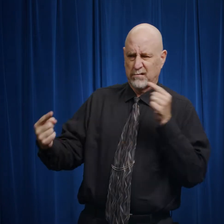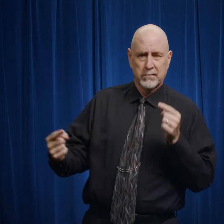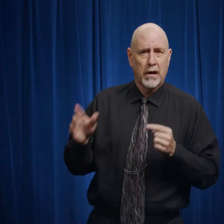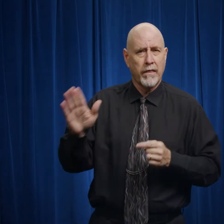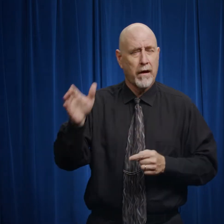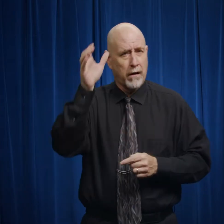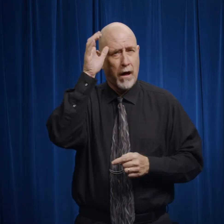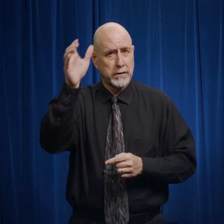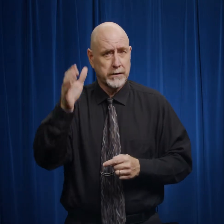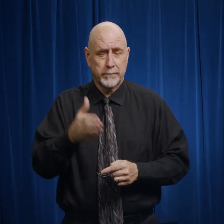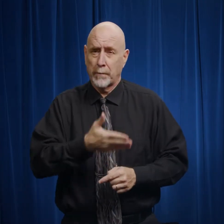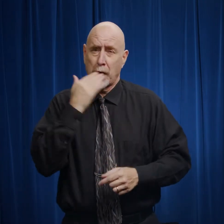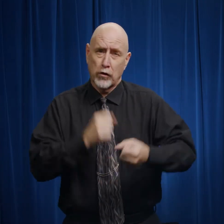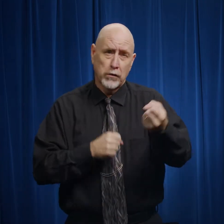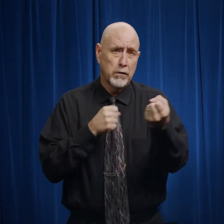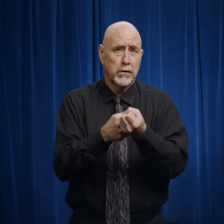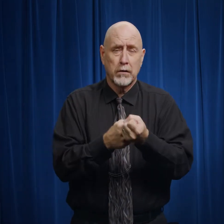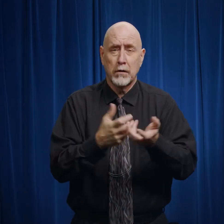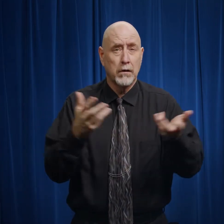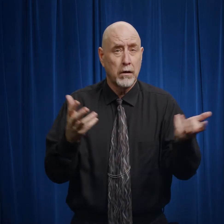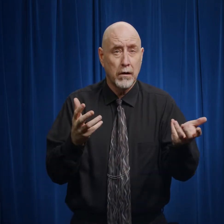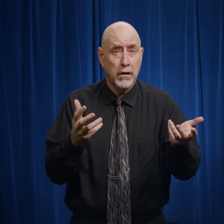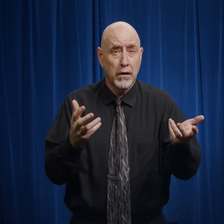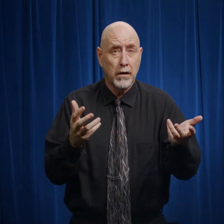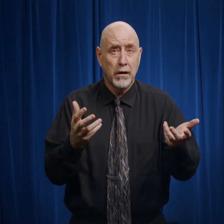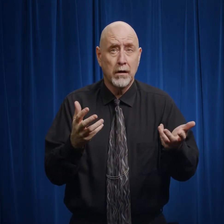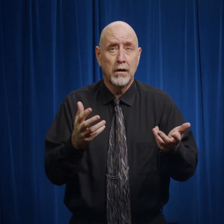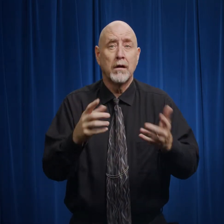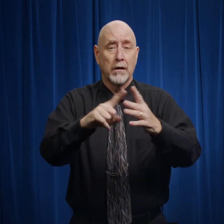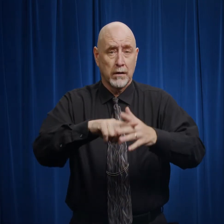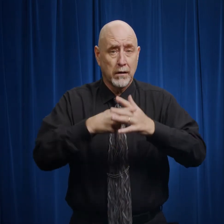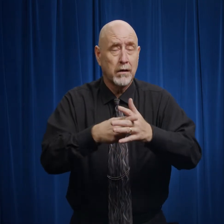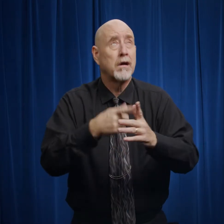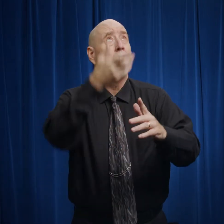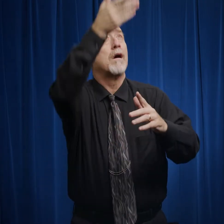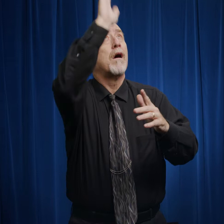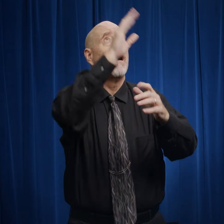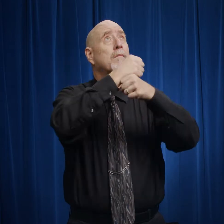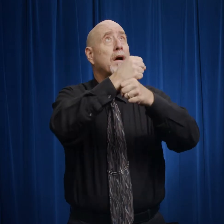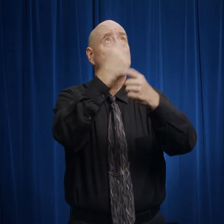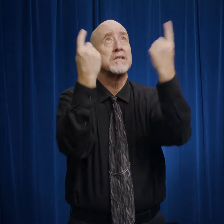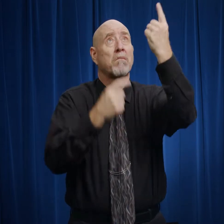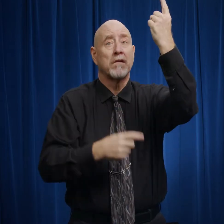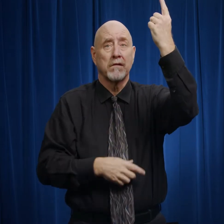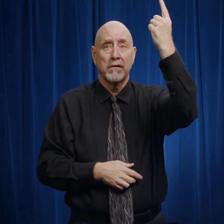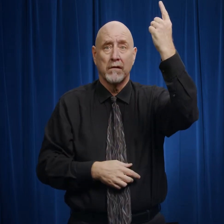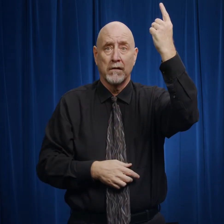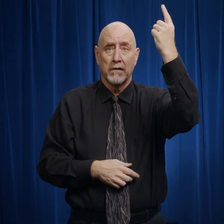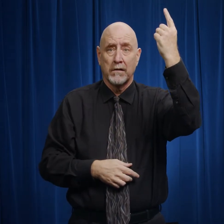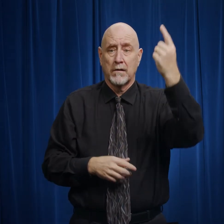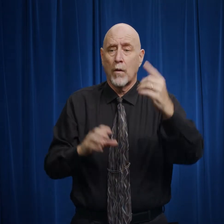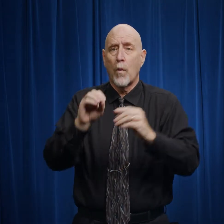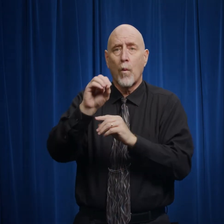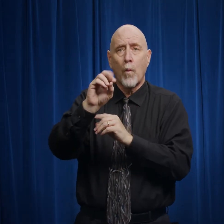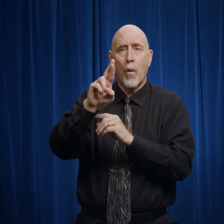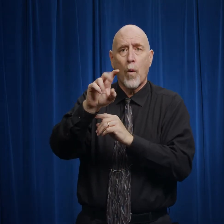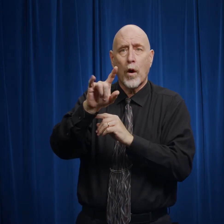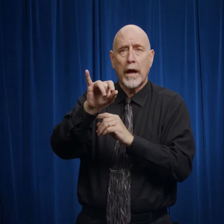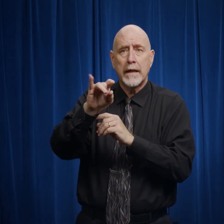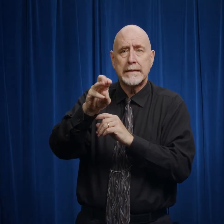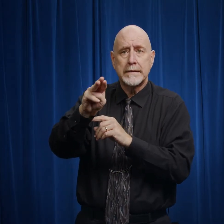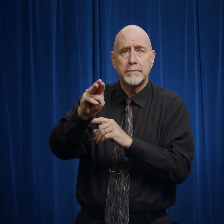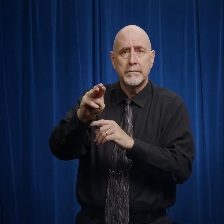of vestigial organs really would be better suited to argue for a beginning creation, in which organisms